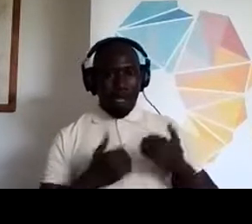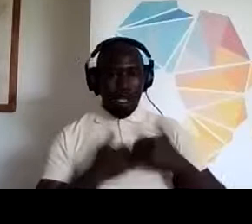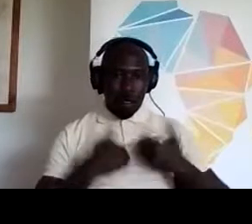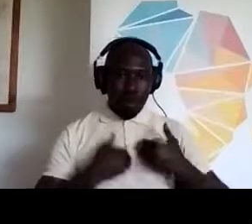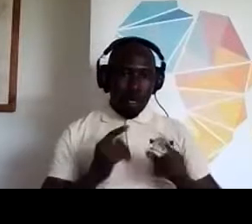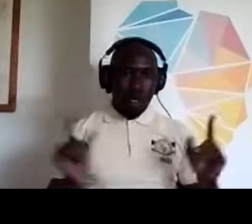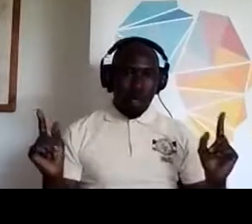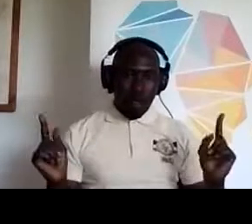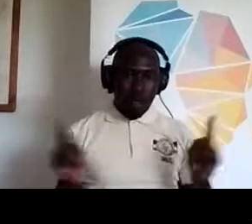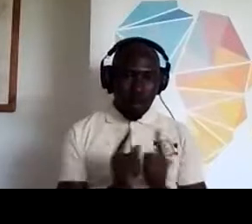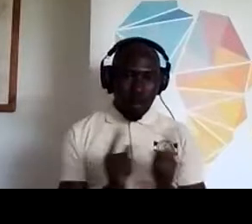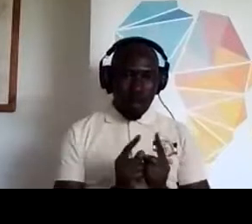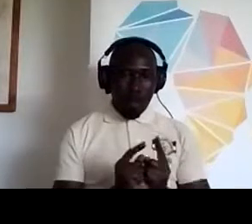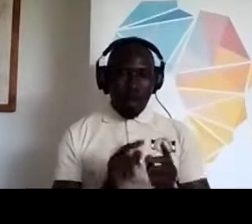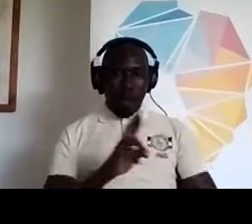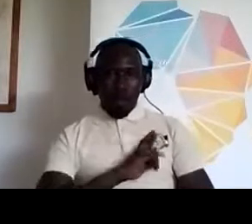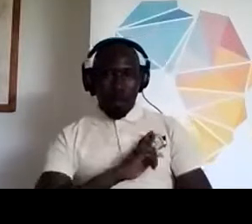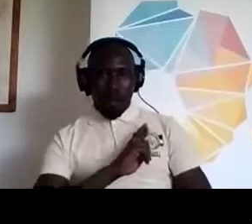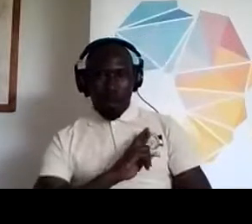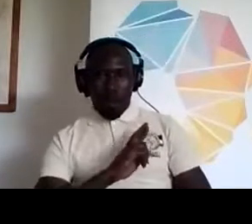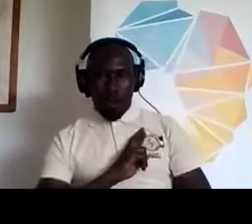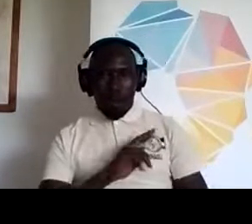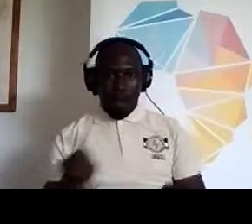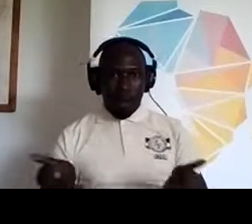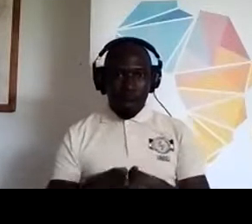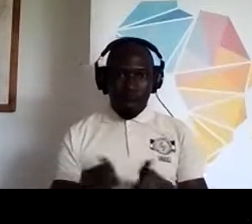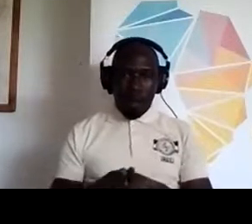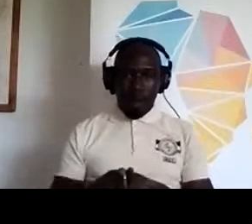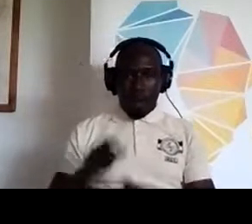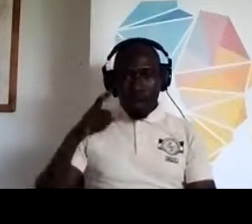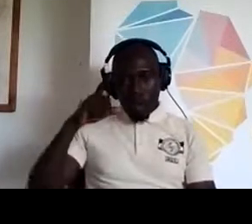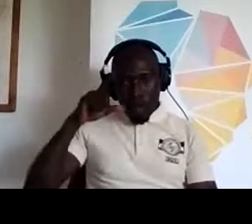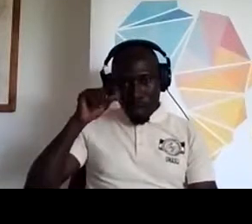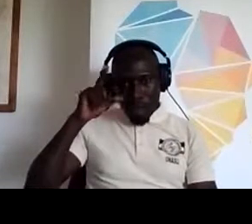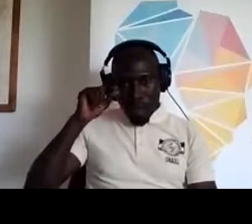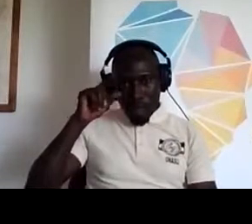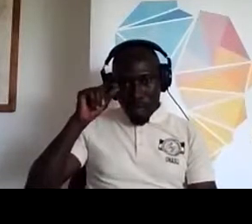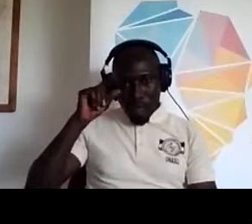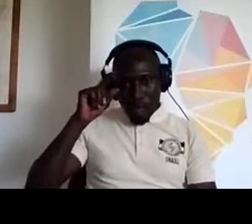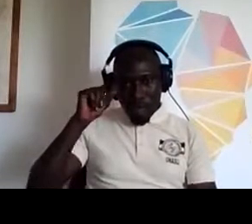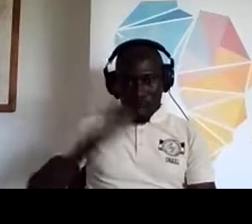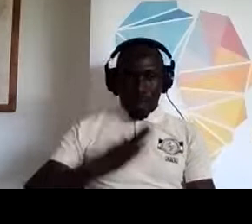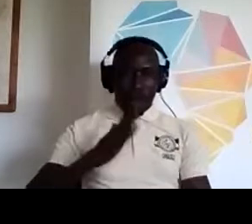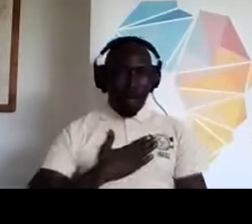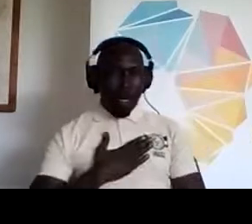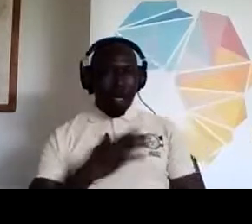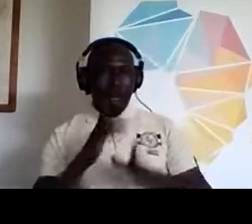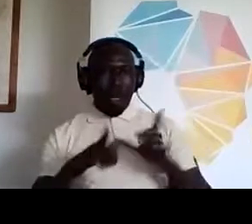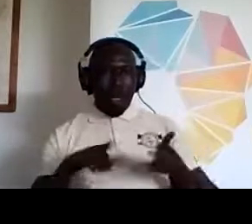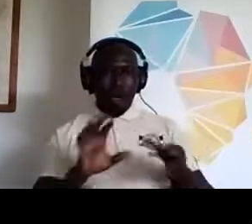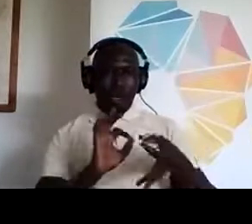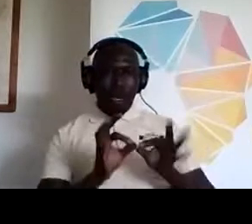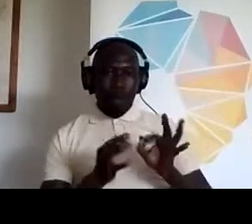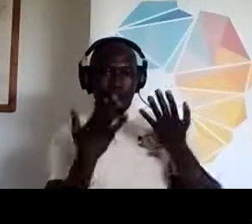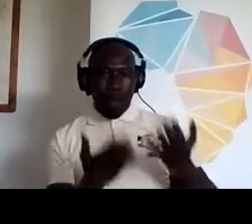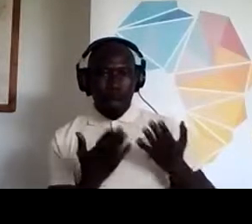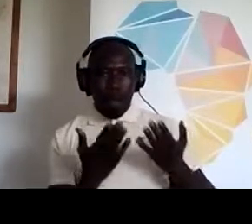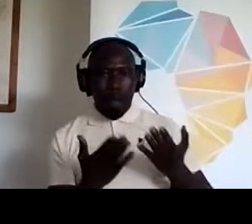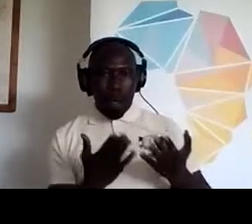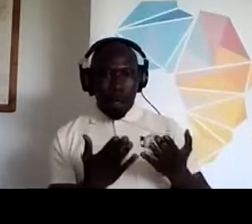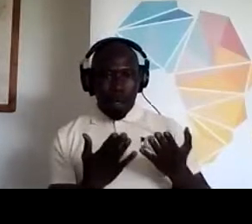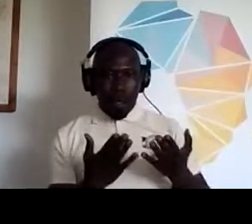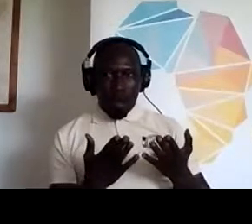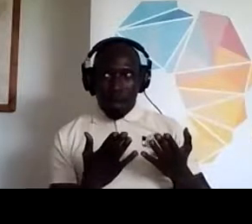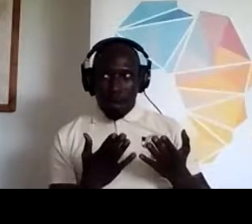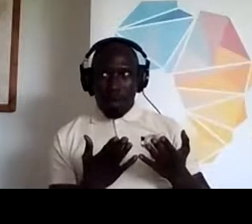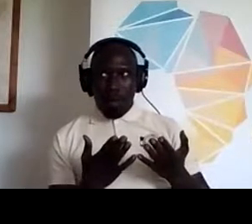briefly, that is Robert Nkwangu. With me is Bukenya Wycliffe, my sign language interpreter, with